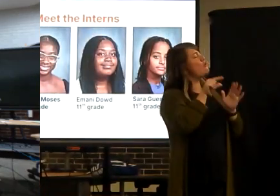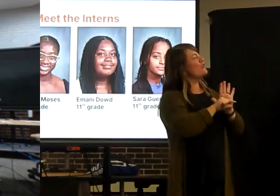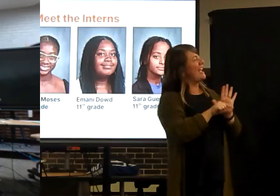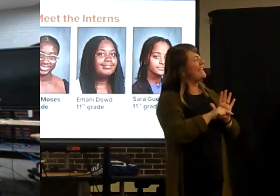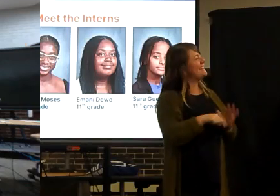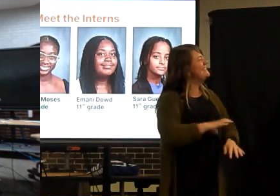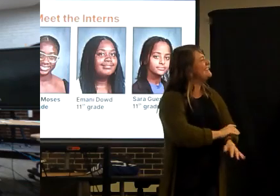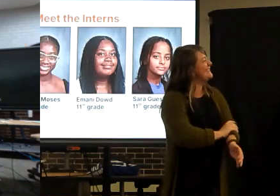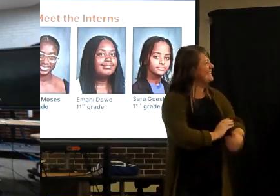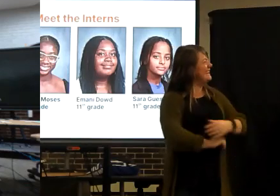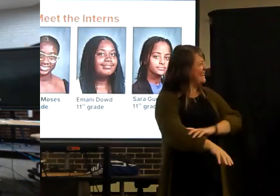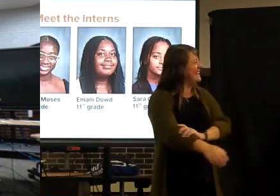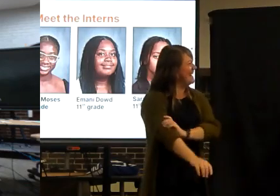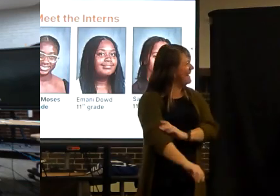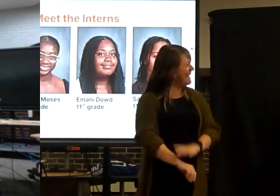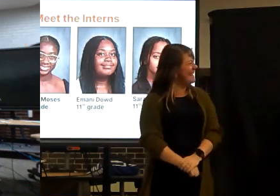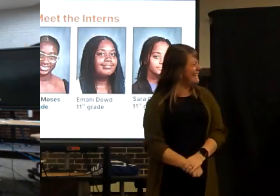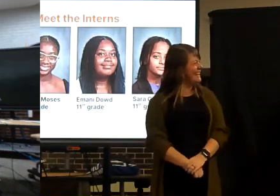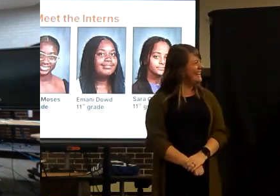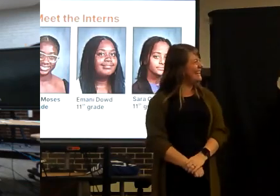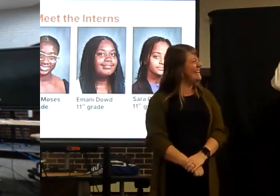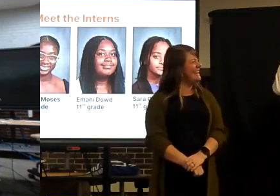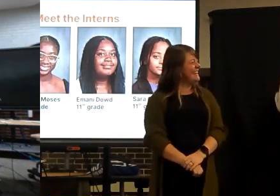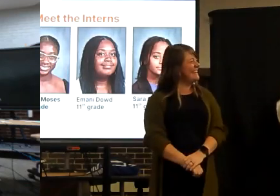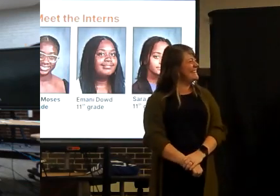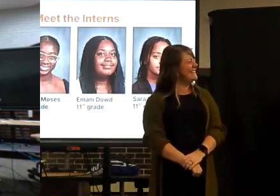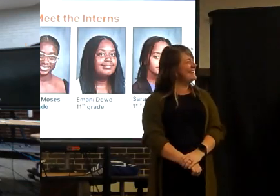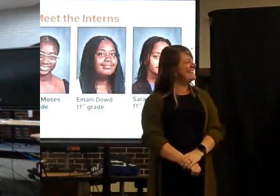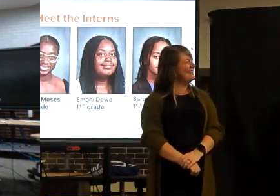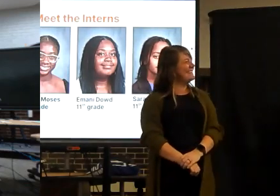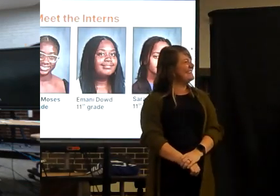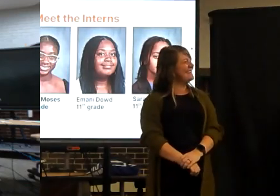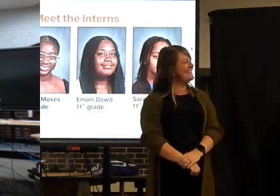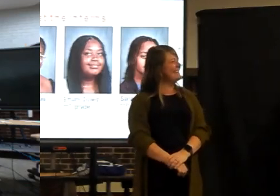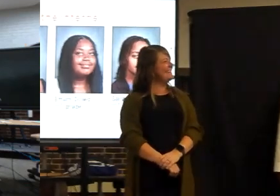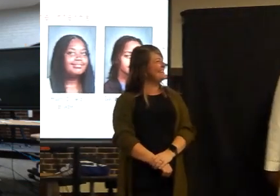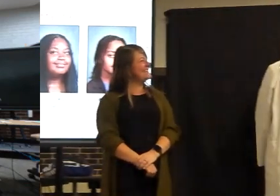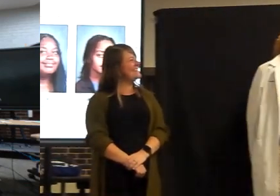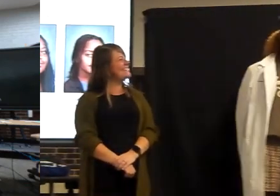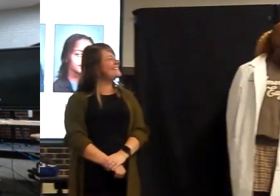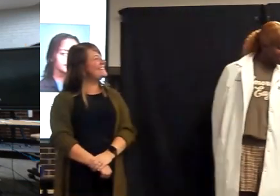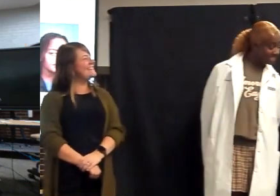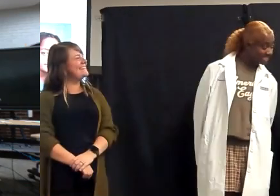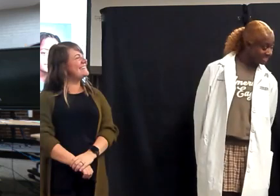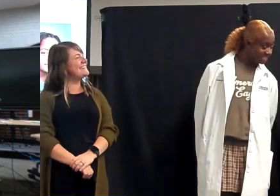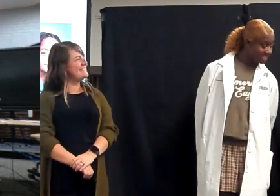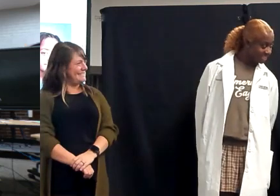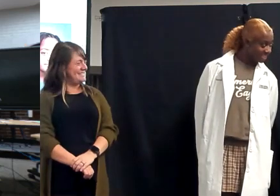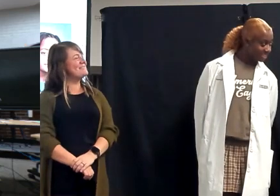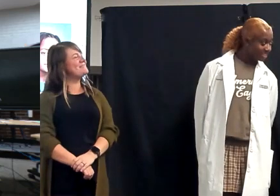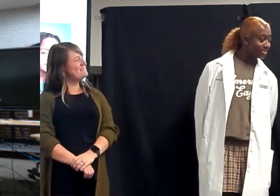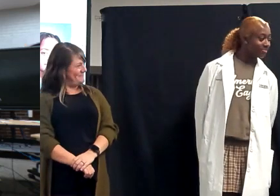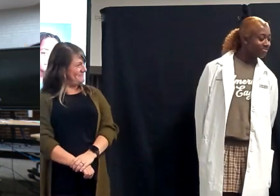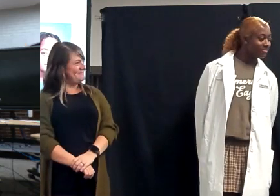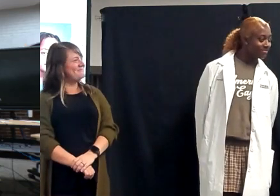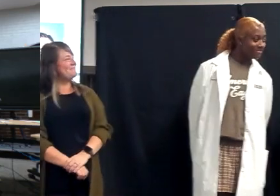What's your name? Oh, my bad. I'm sorry. My name is Jaden. This is my side name. Hi, I'm